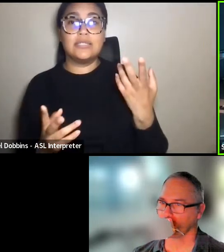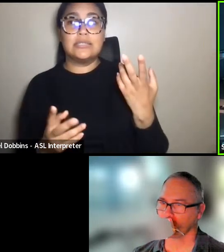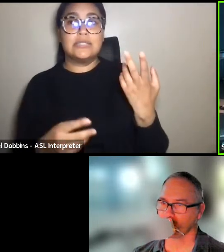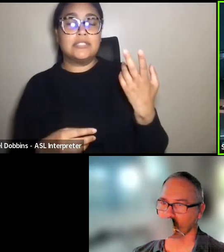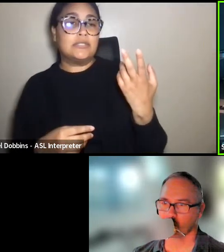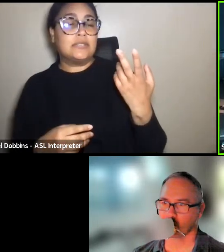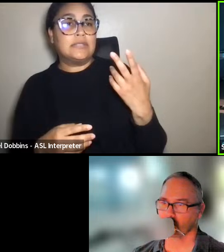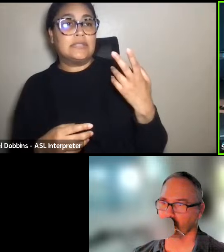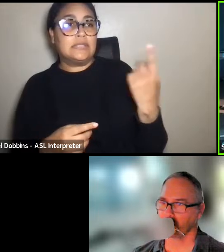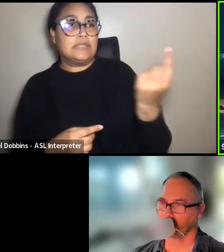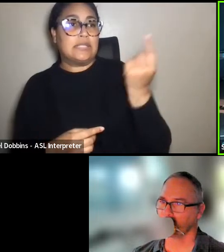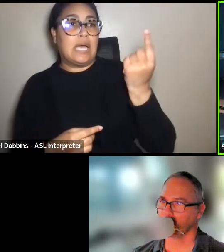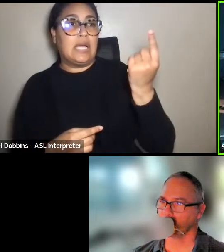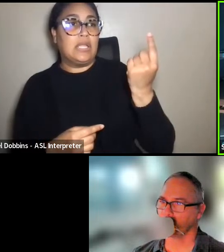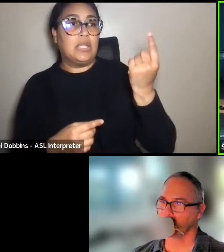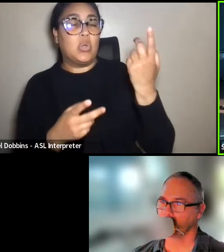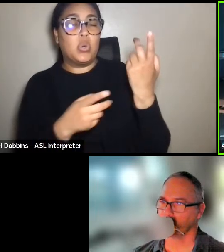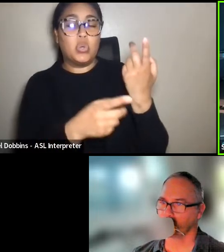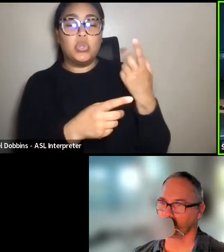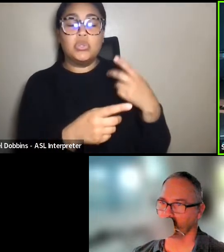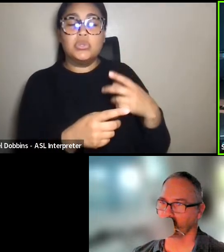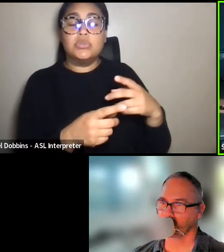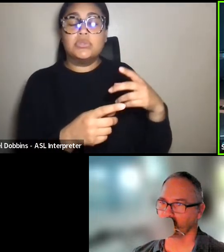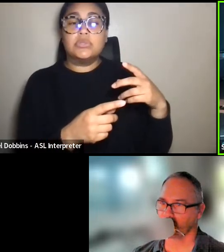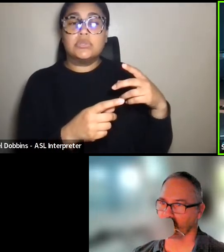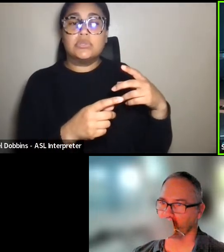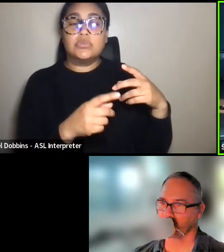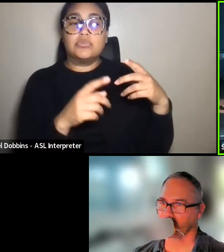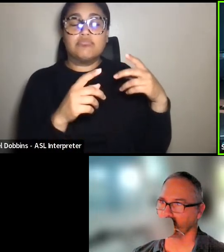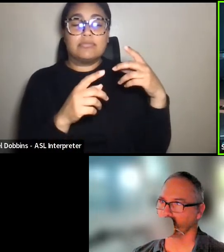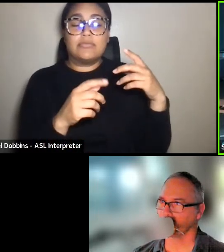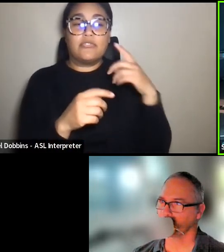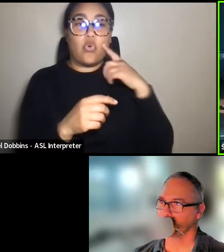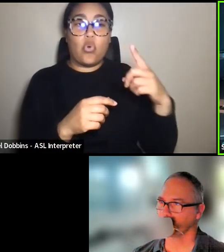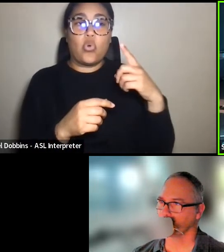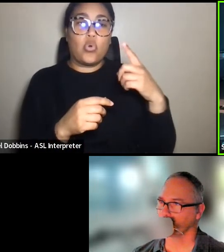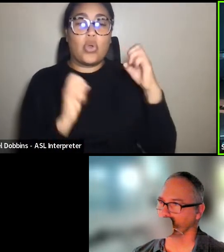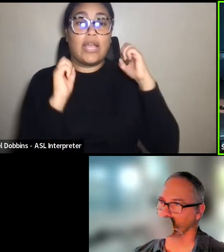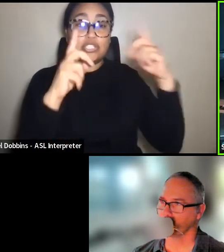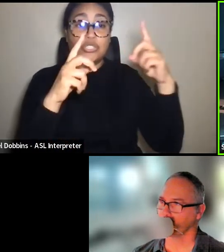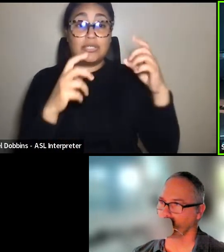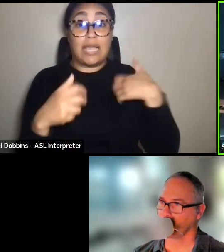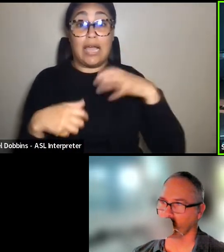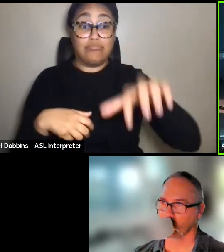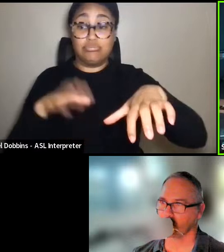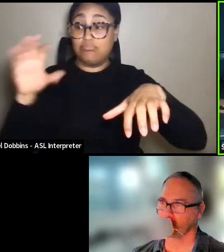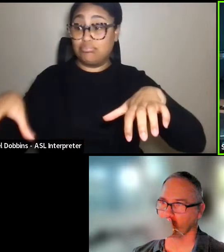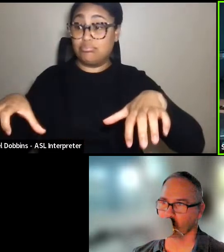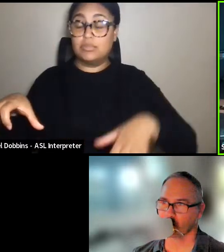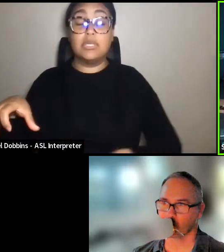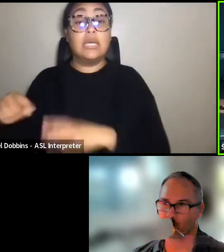special education educators trained over here. Right. They primarily deal with reporting,